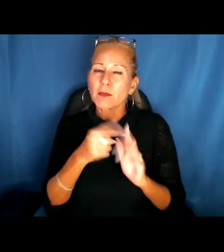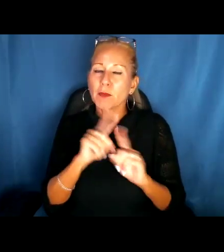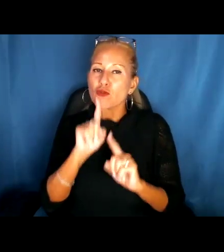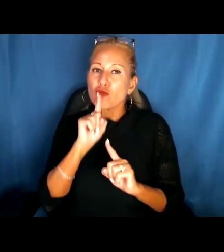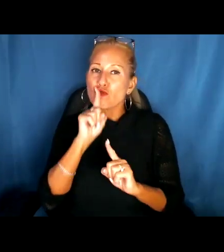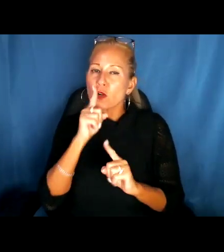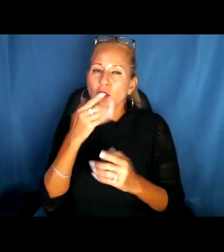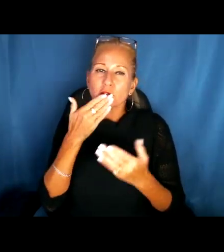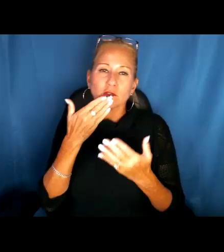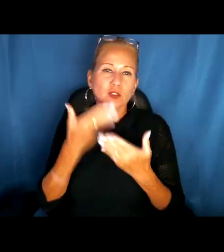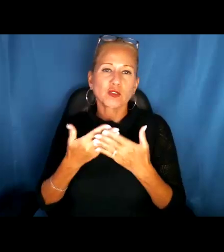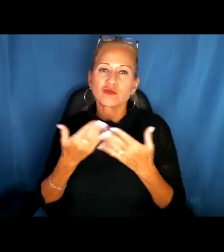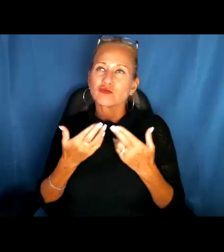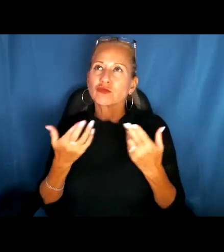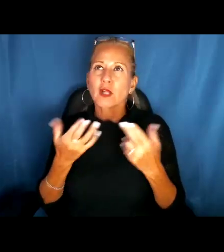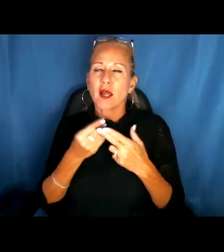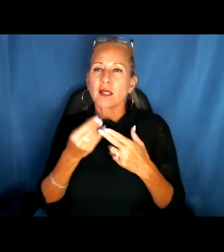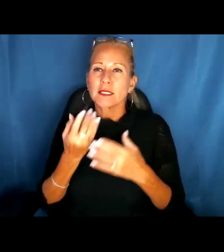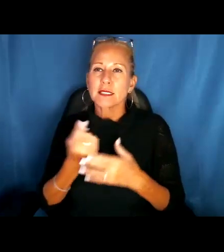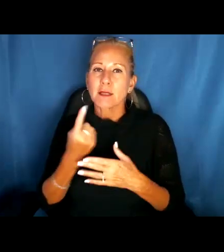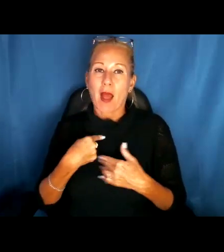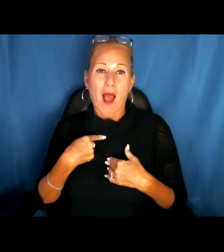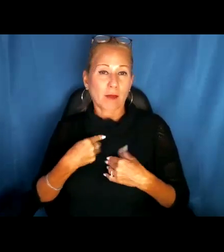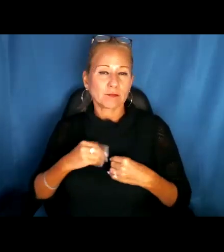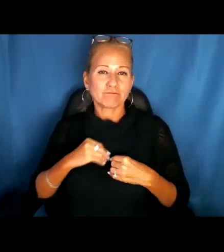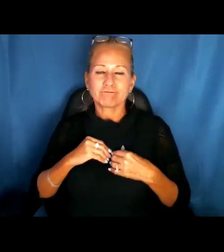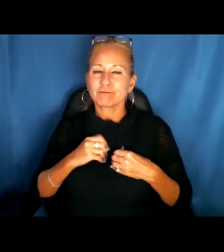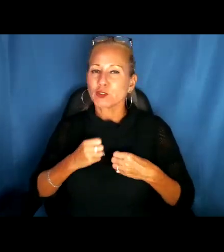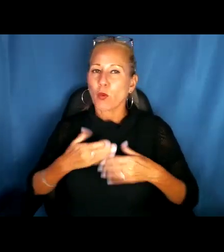great resources and things, and something that I'm so happy I did.